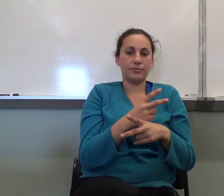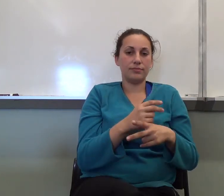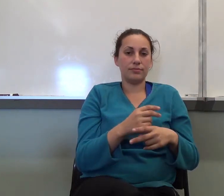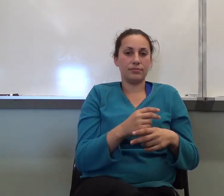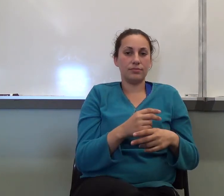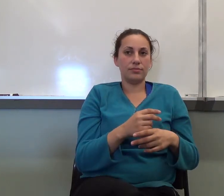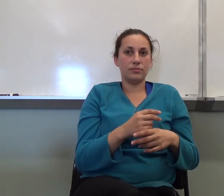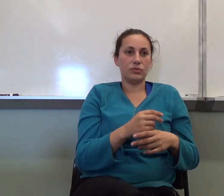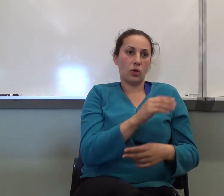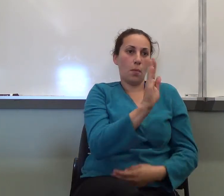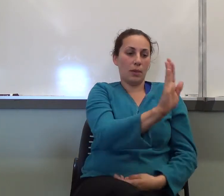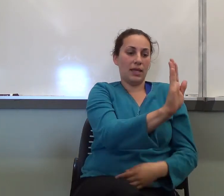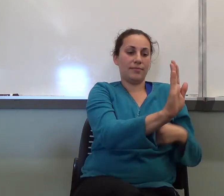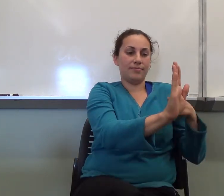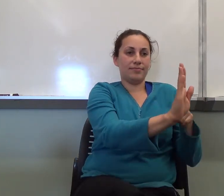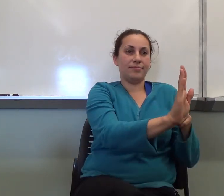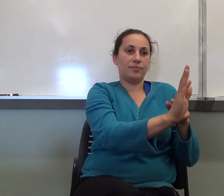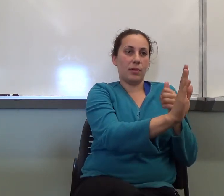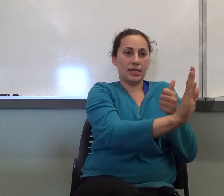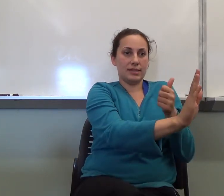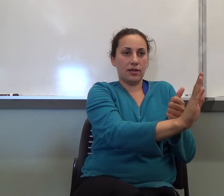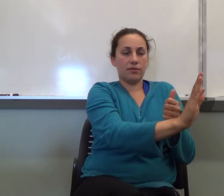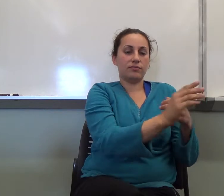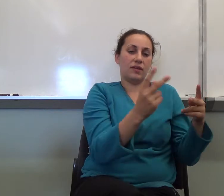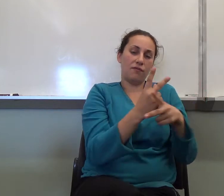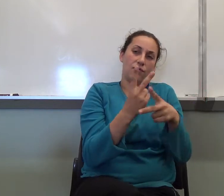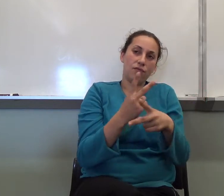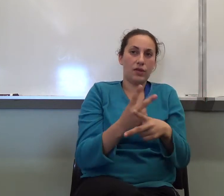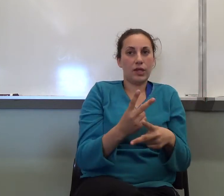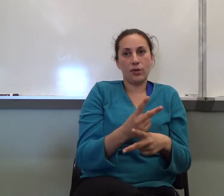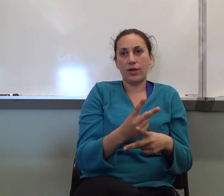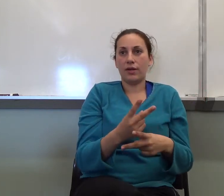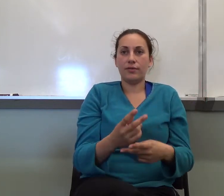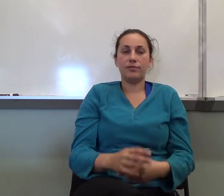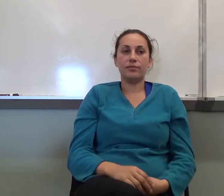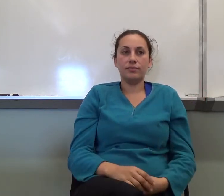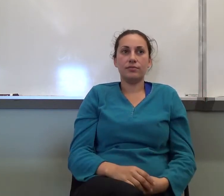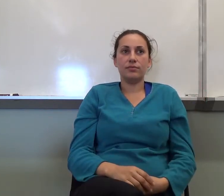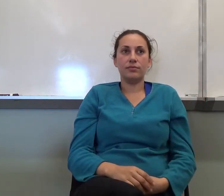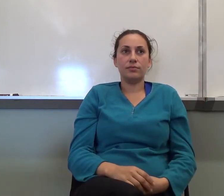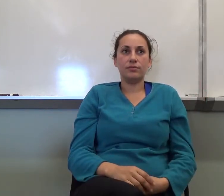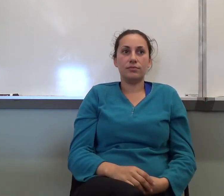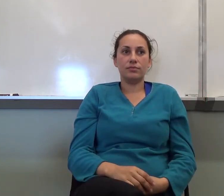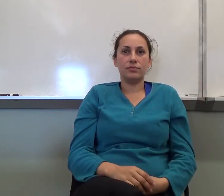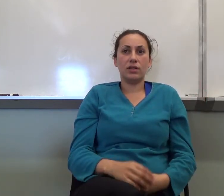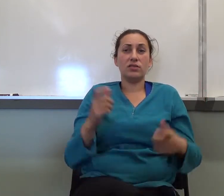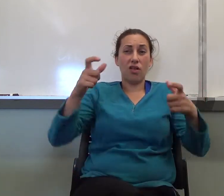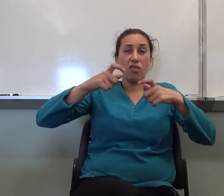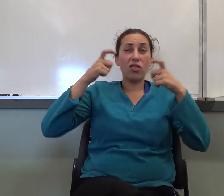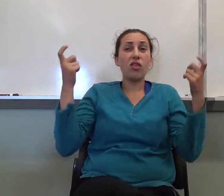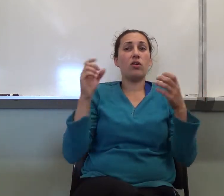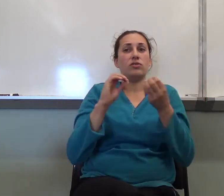B by itself, and you calculate all that stuff. And it turns out that's a fairly large number. It's